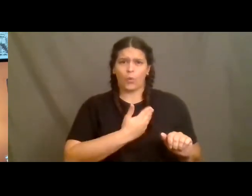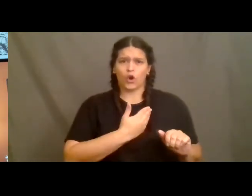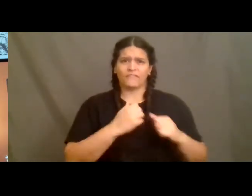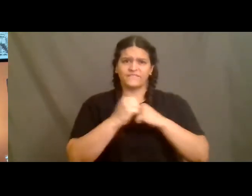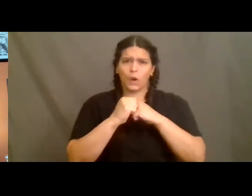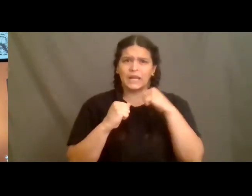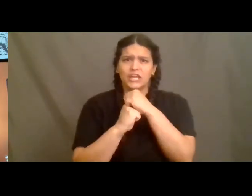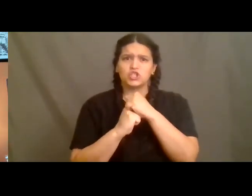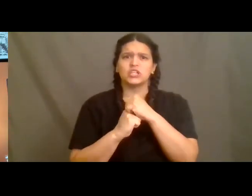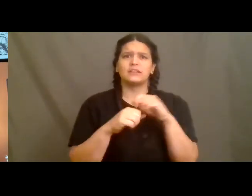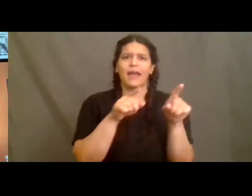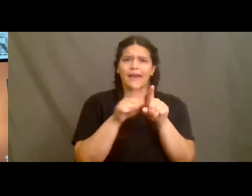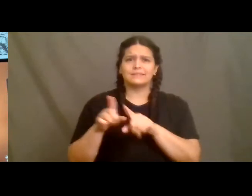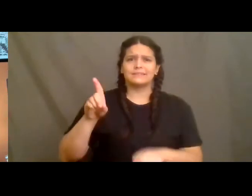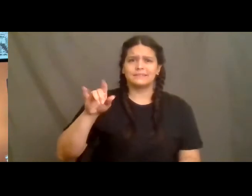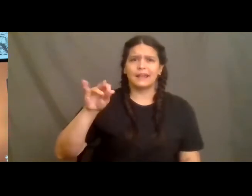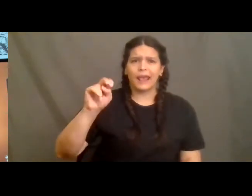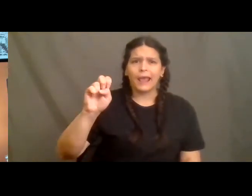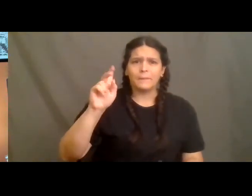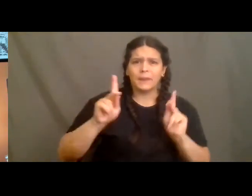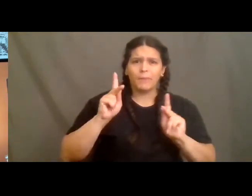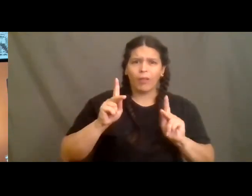Dine, you know, that we have,